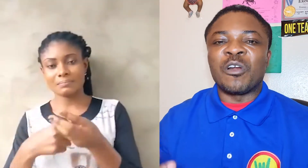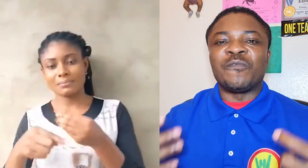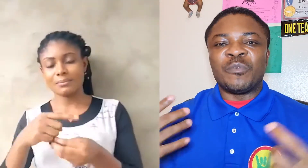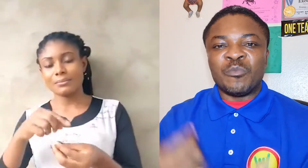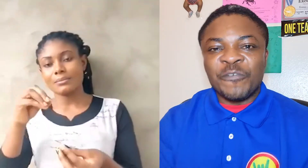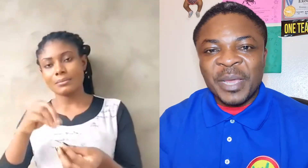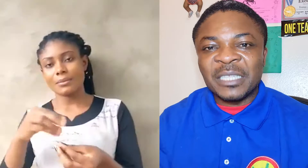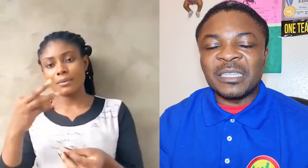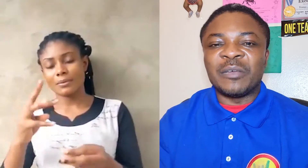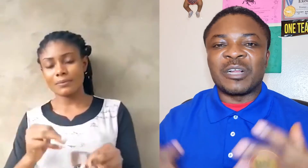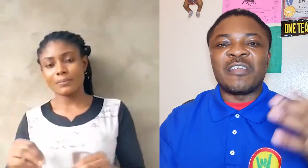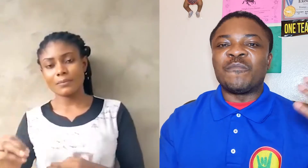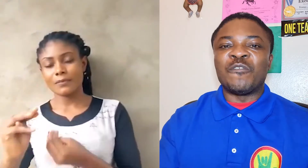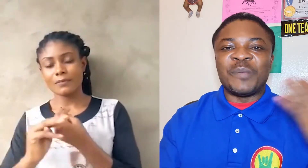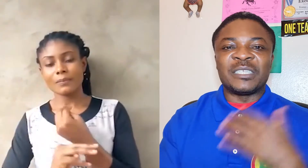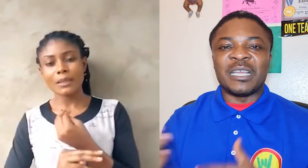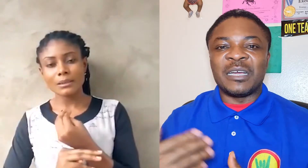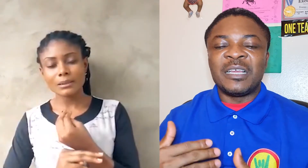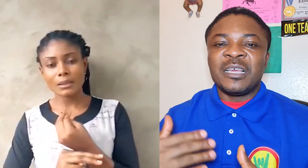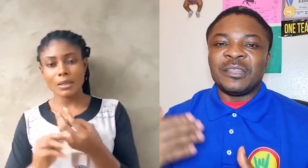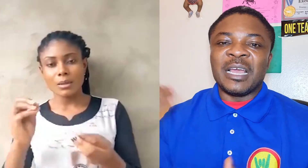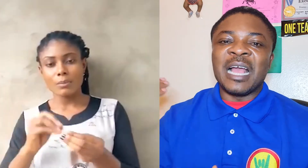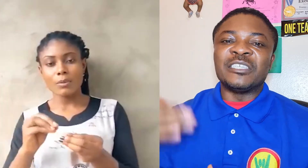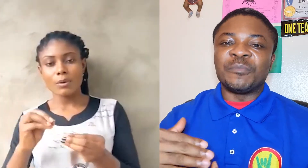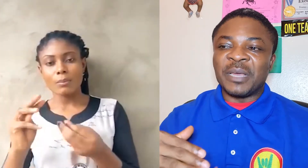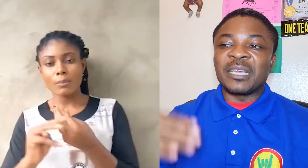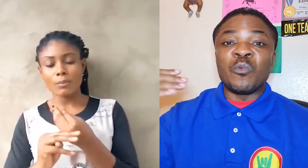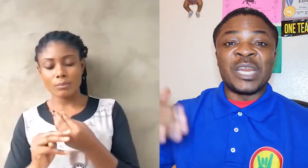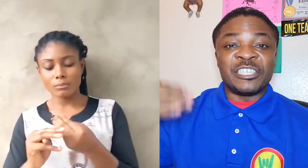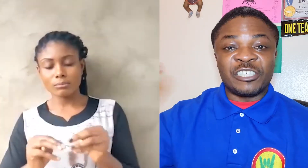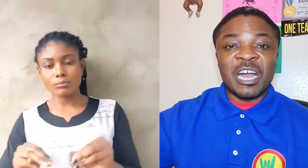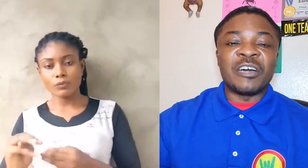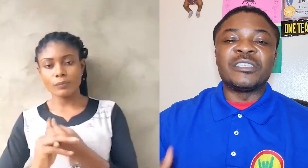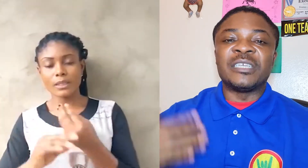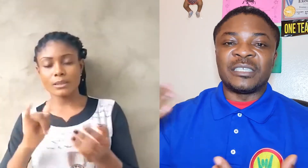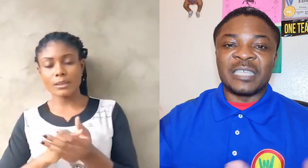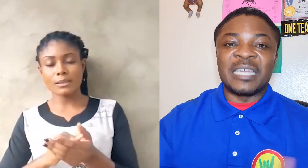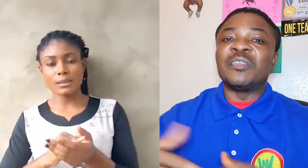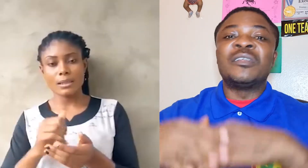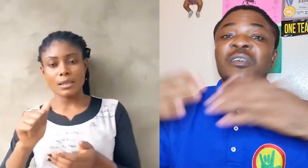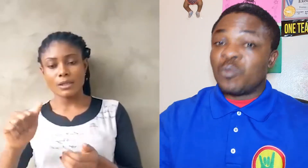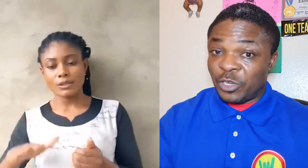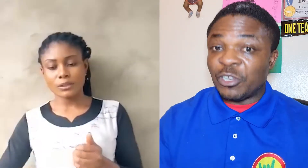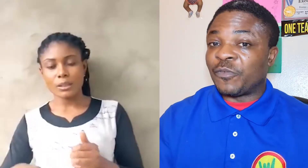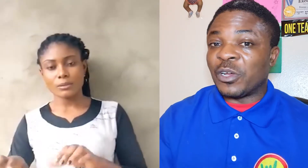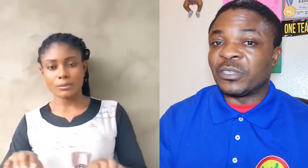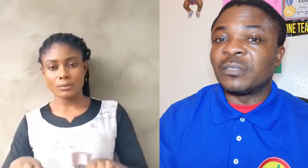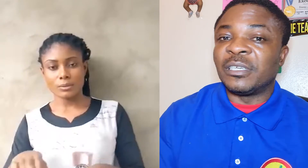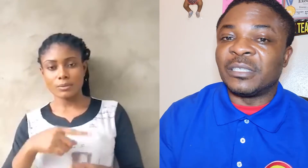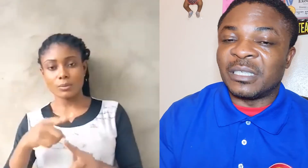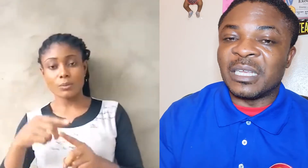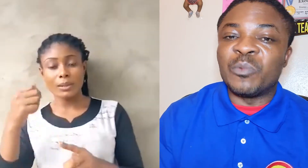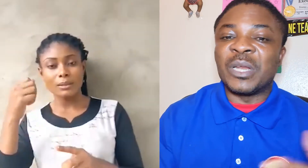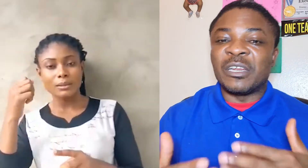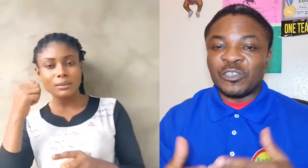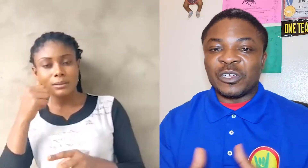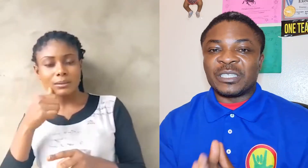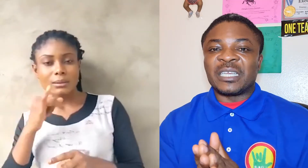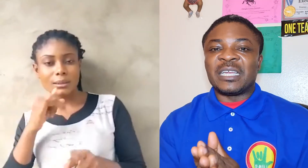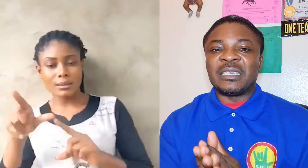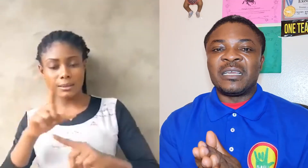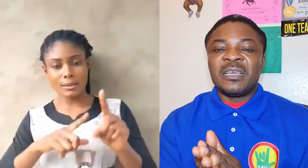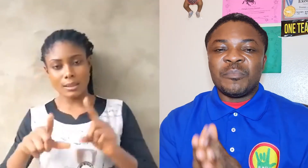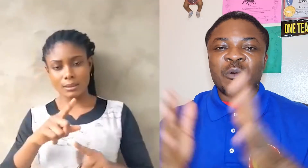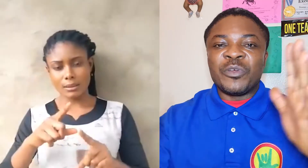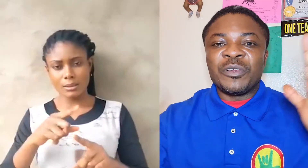about more of the movements, the kind of movements that the hands make when a child is signing, which of course is the same when an adult